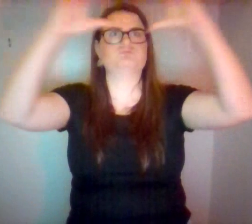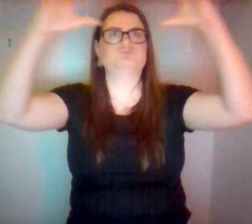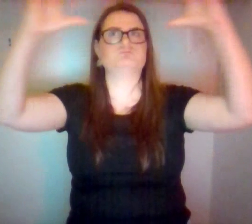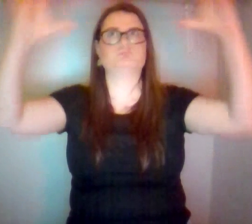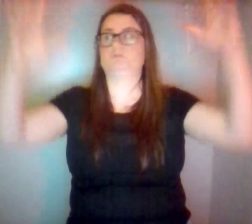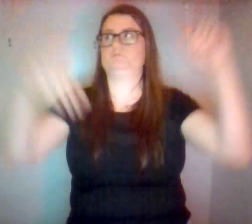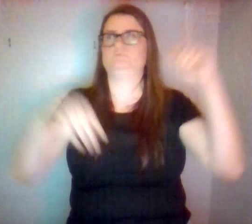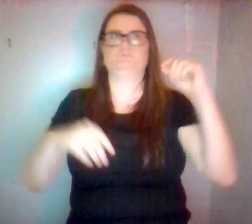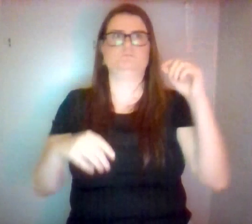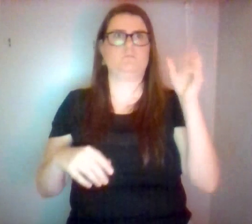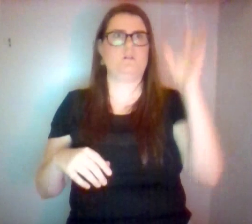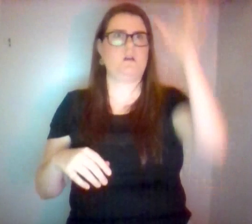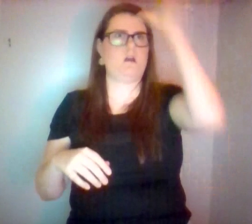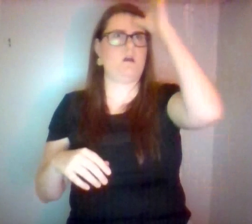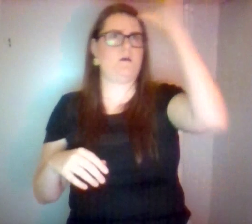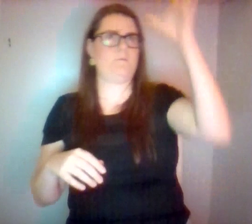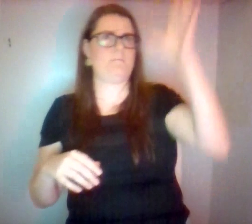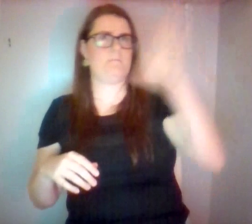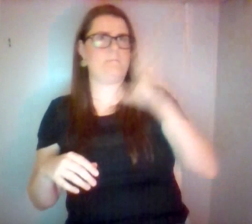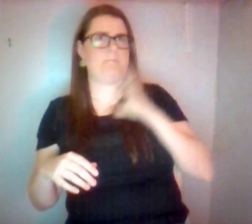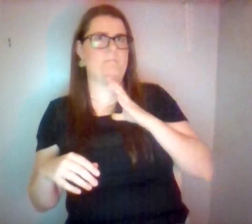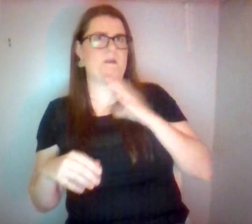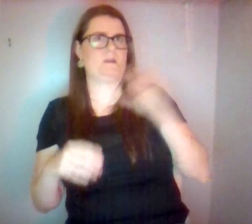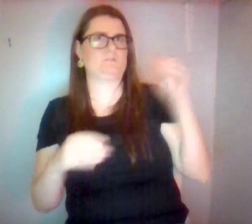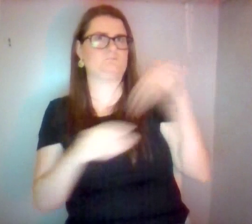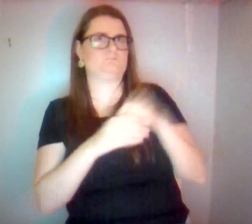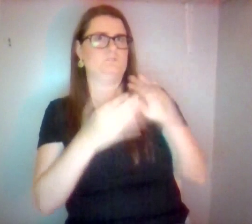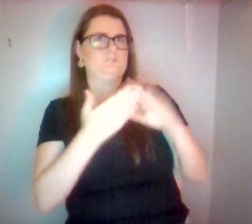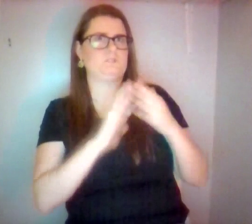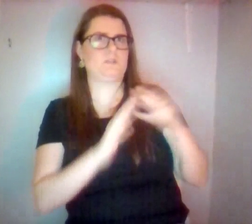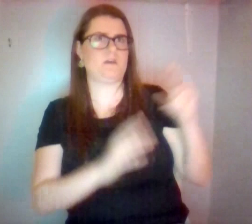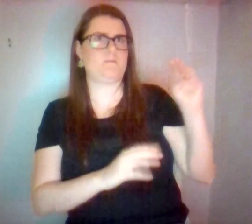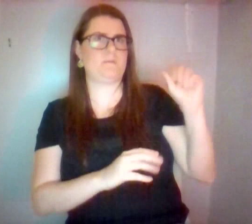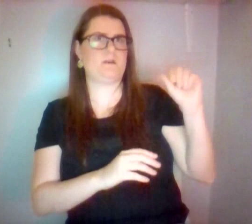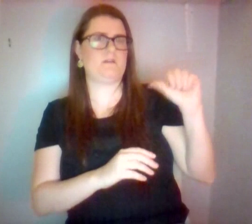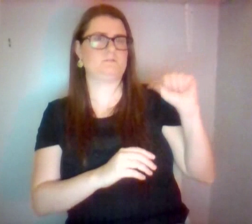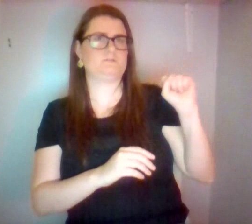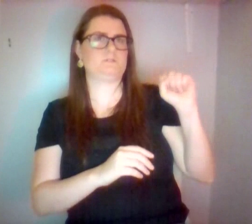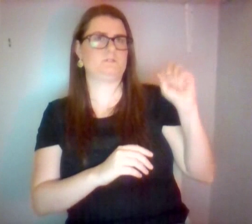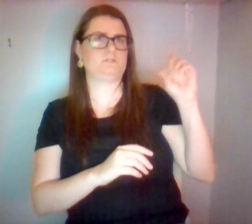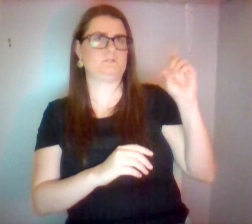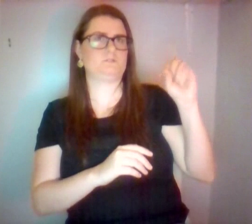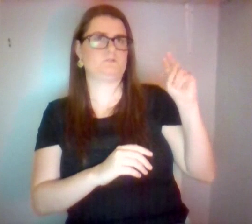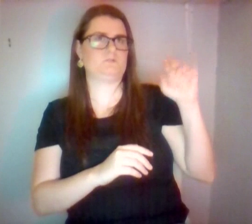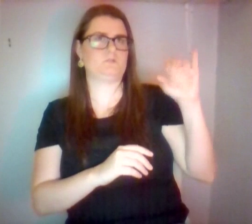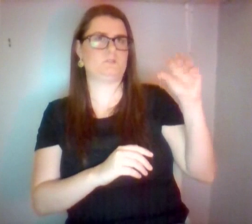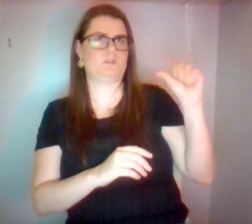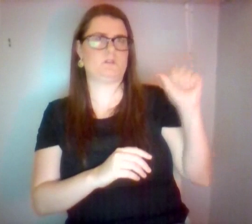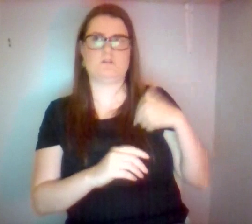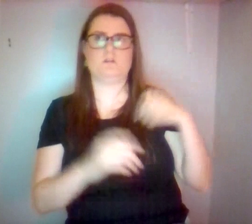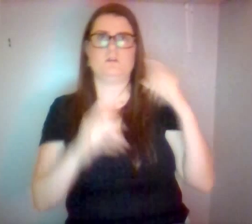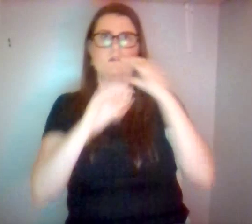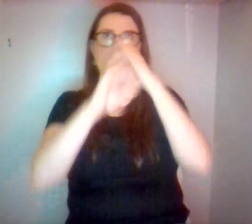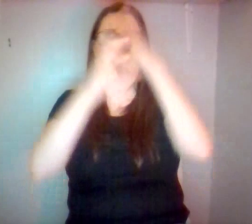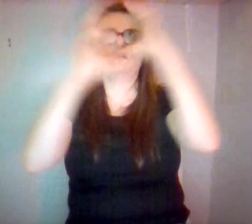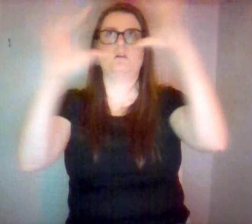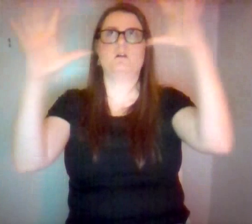there, over in Europe, so to speak, and the man said, come over and help us. And the gospel spread from an